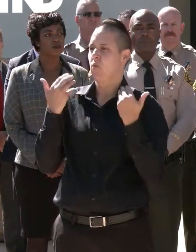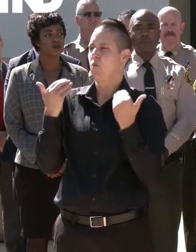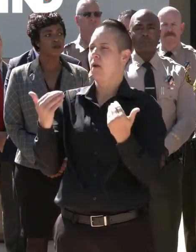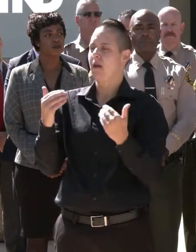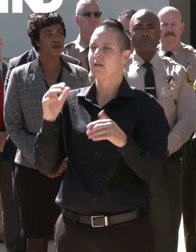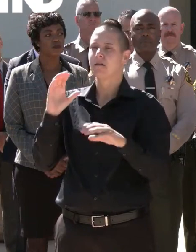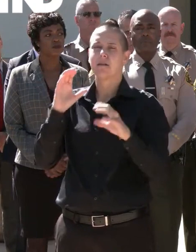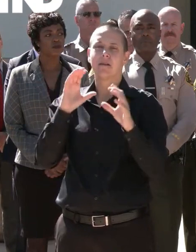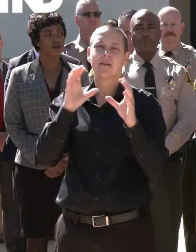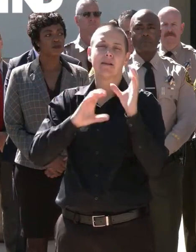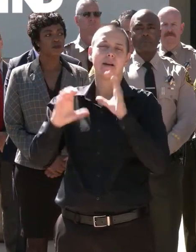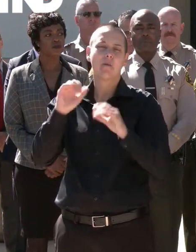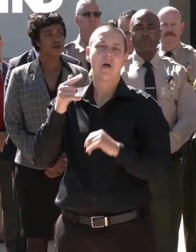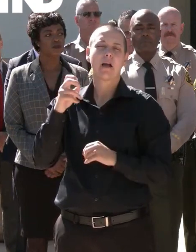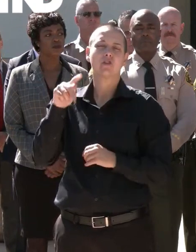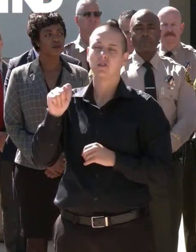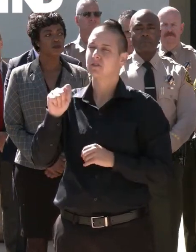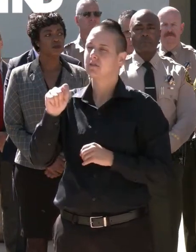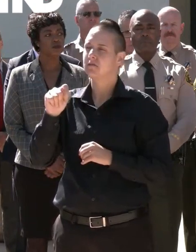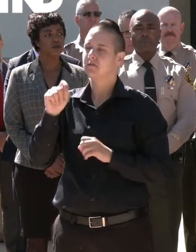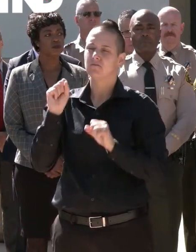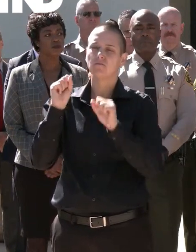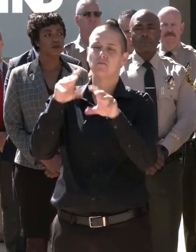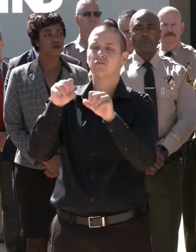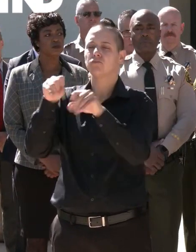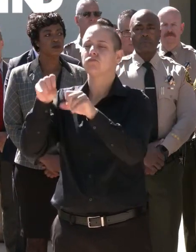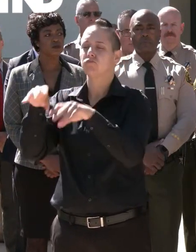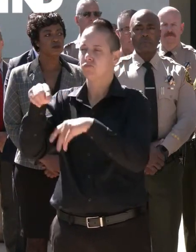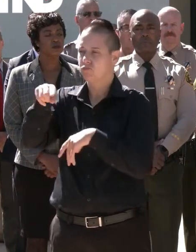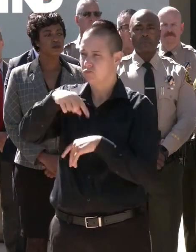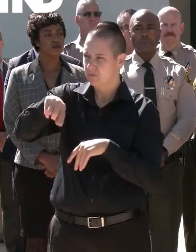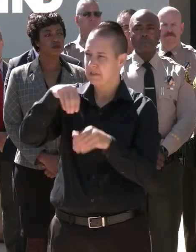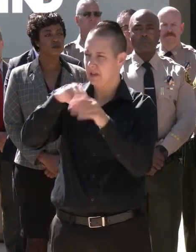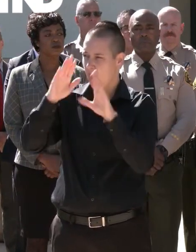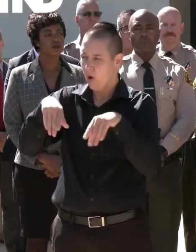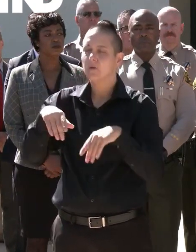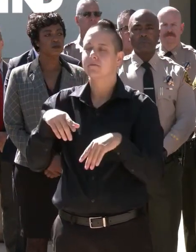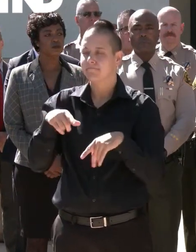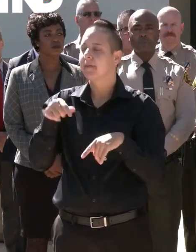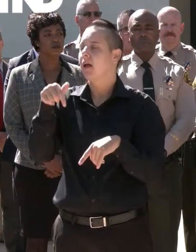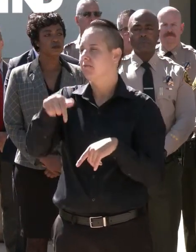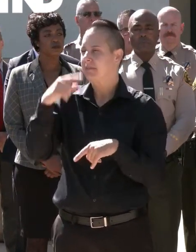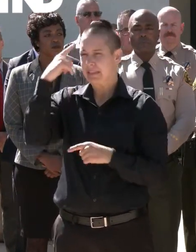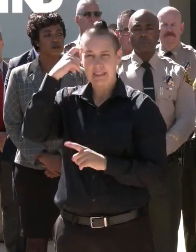they deployed chemical agents, and the suspect ultimately